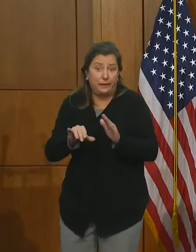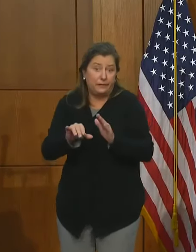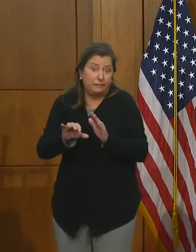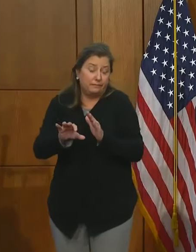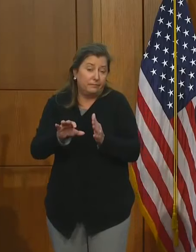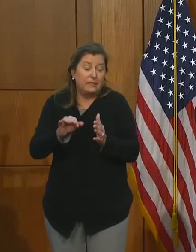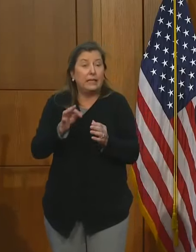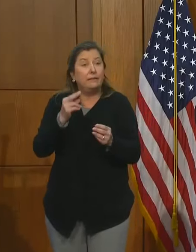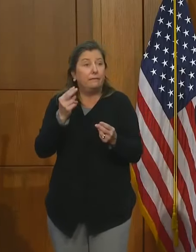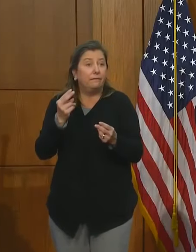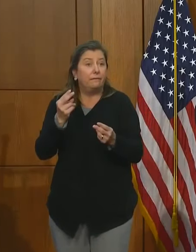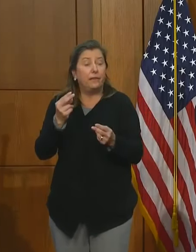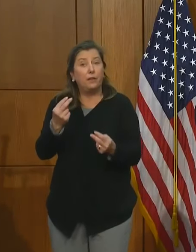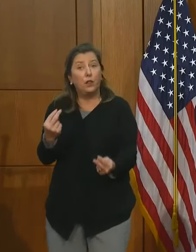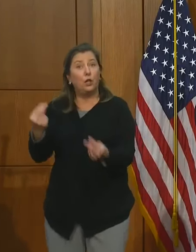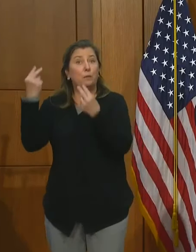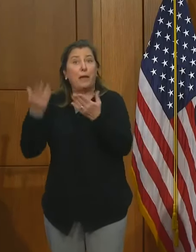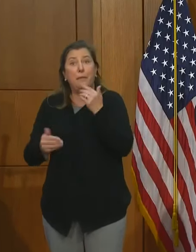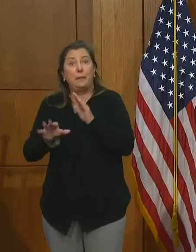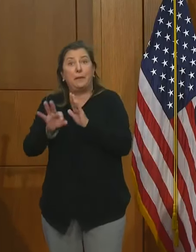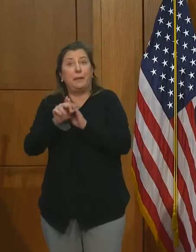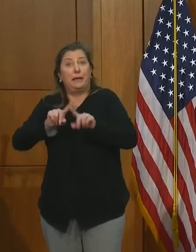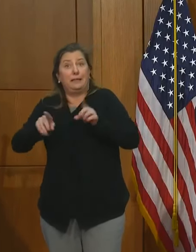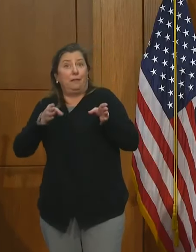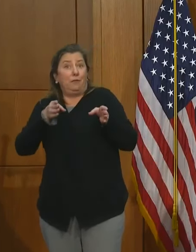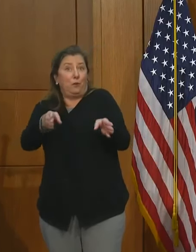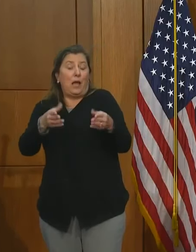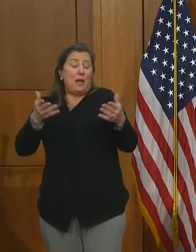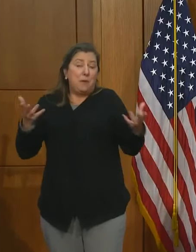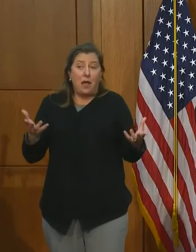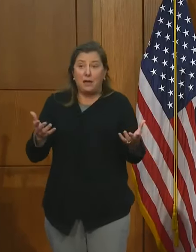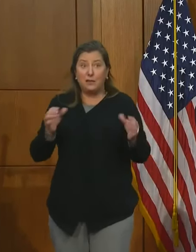a different path. Without guidance, we went for